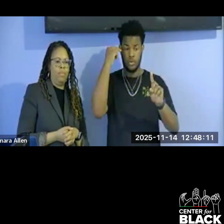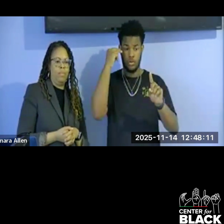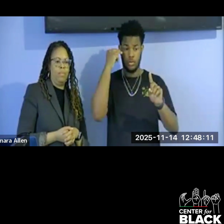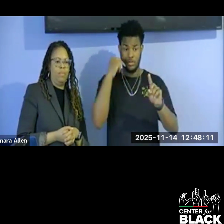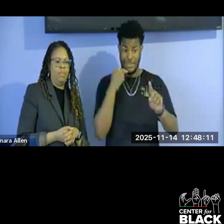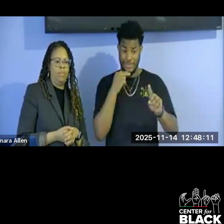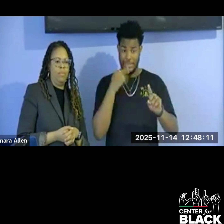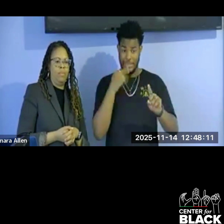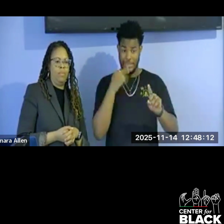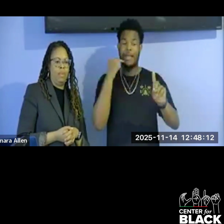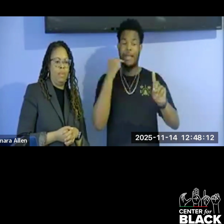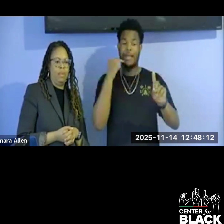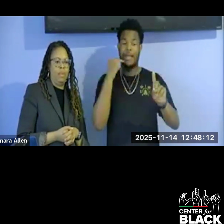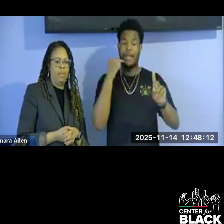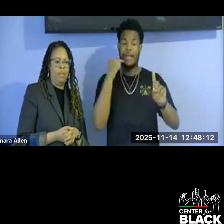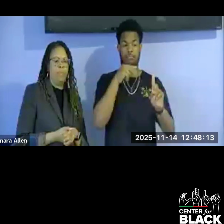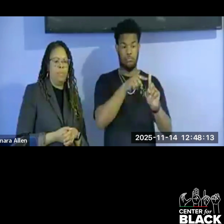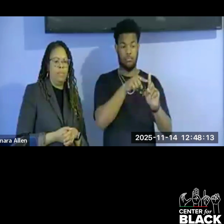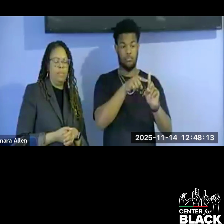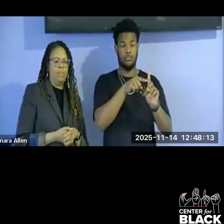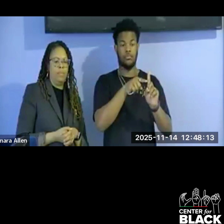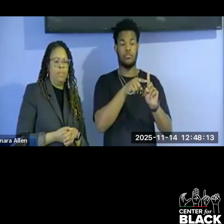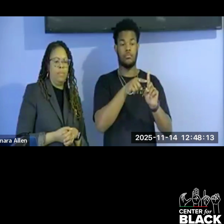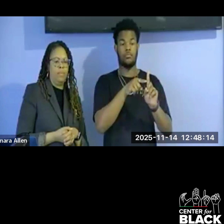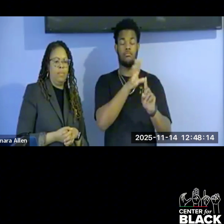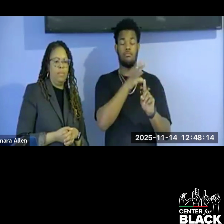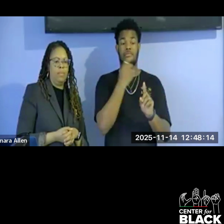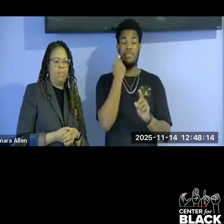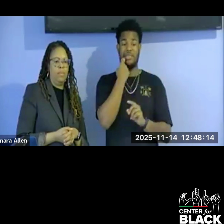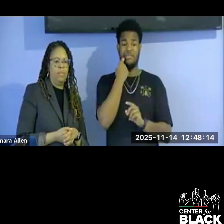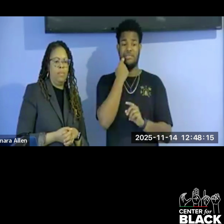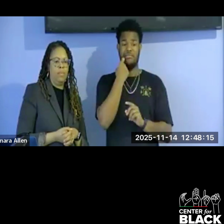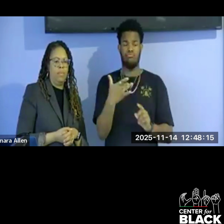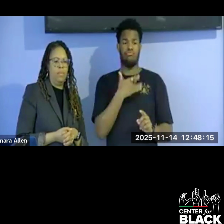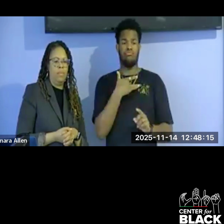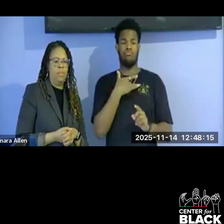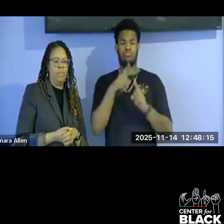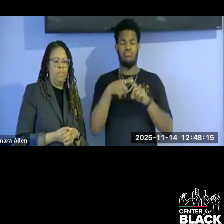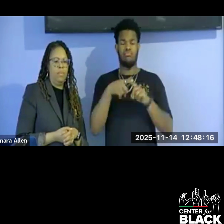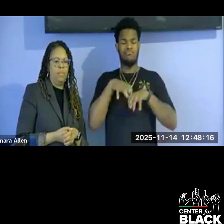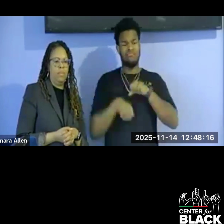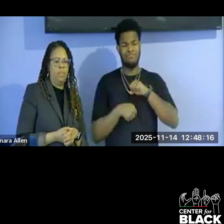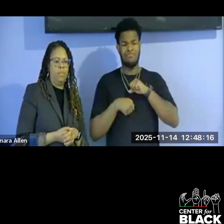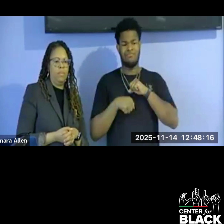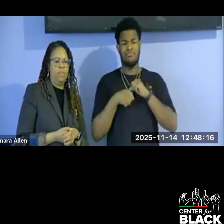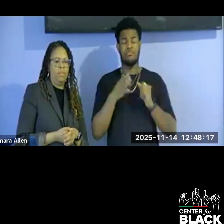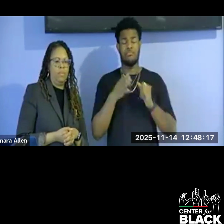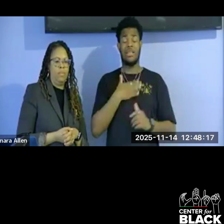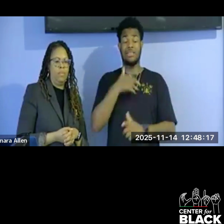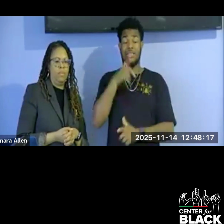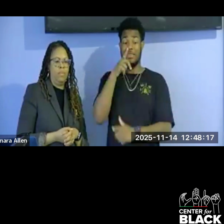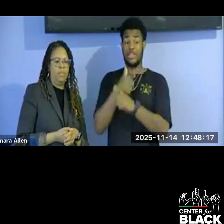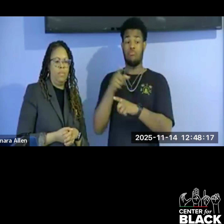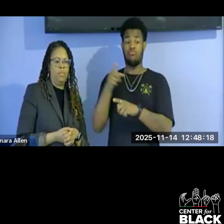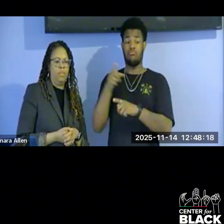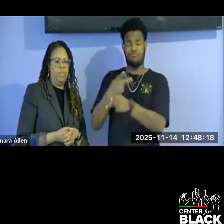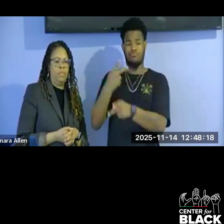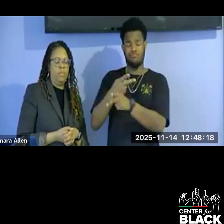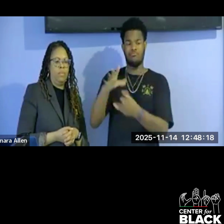I have a few questions. And I just want to preface that there was a recent incident with my